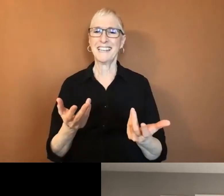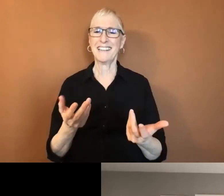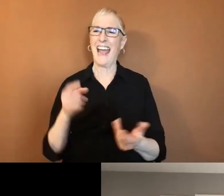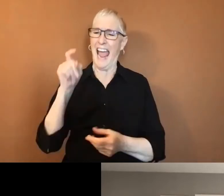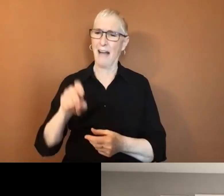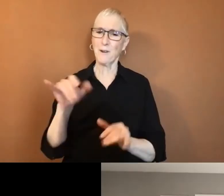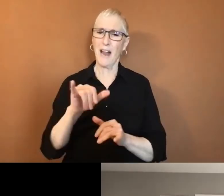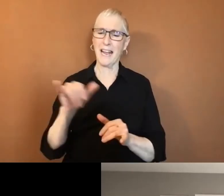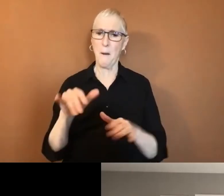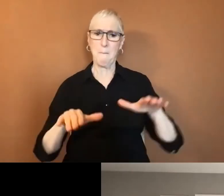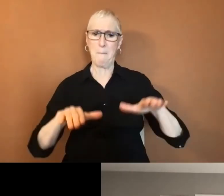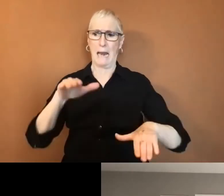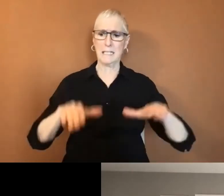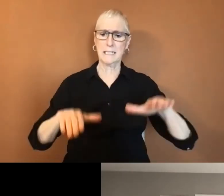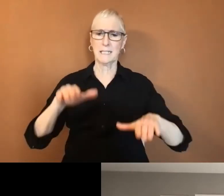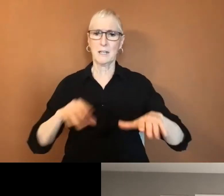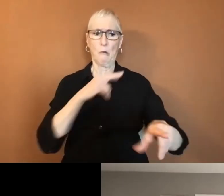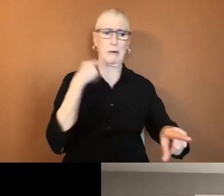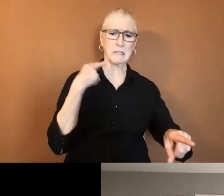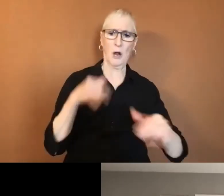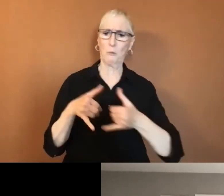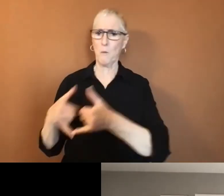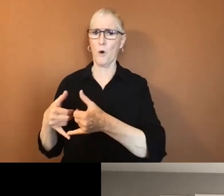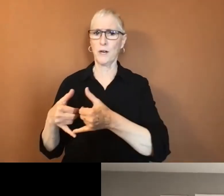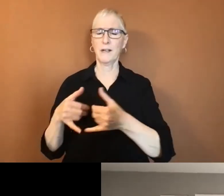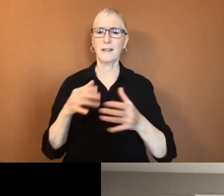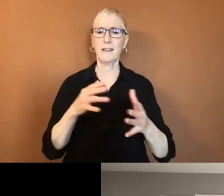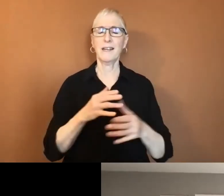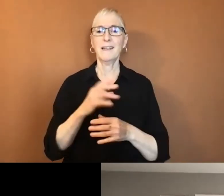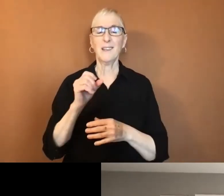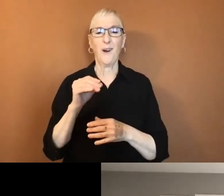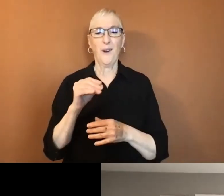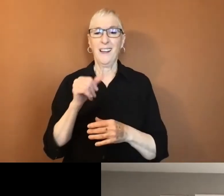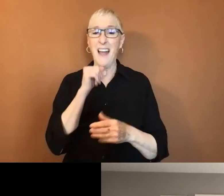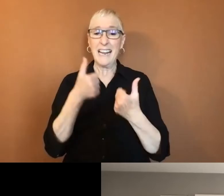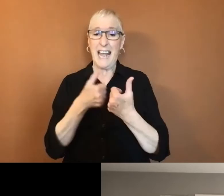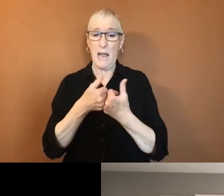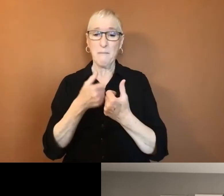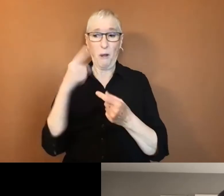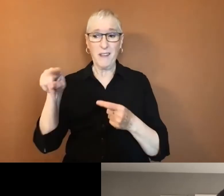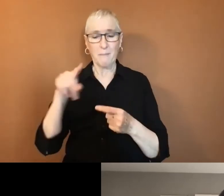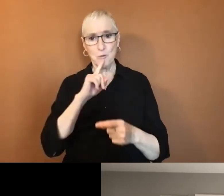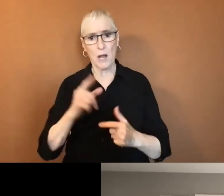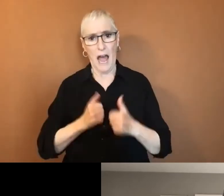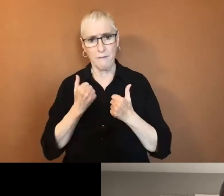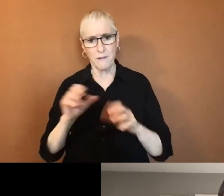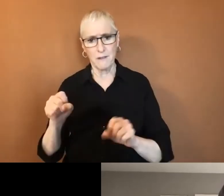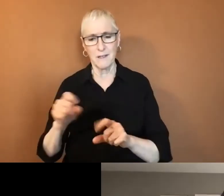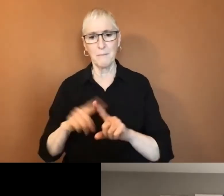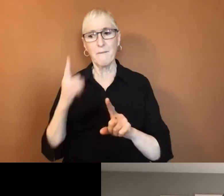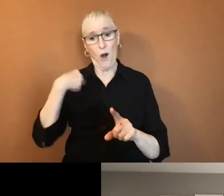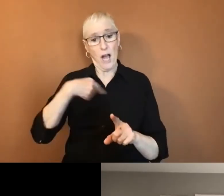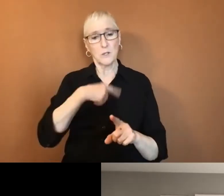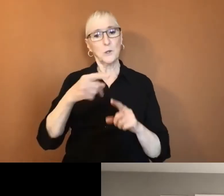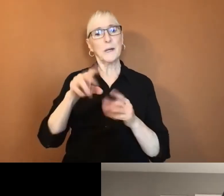like balance between this risk and reward, and so it's not a game for them; it's real life. But for us to